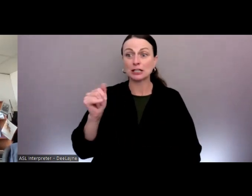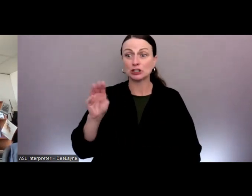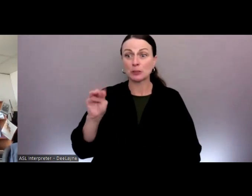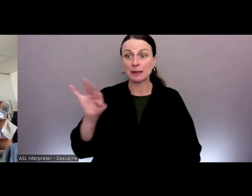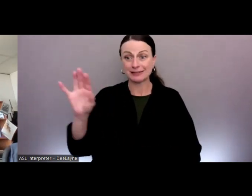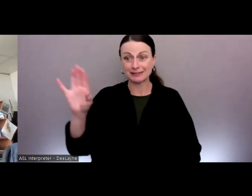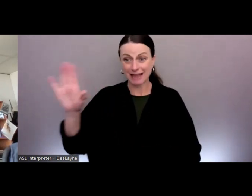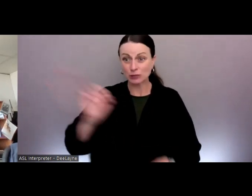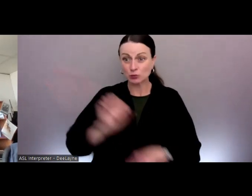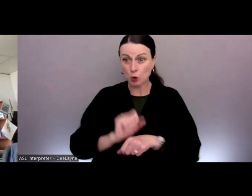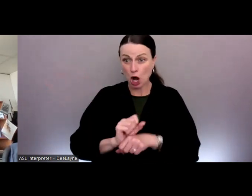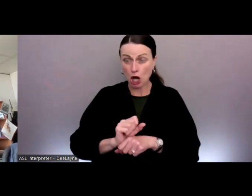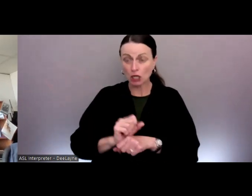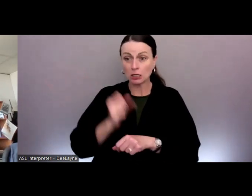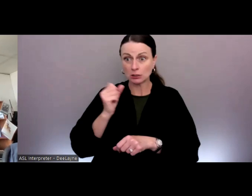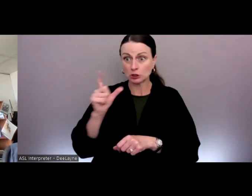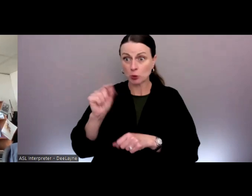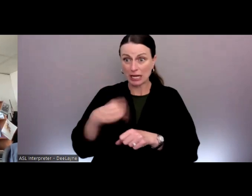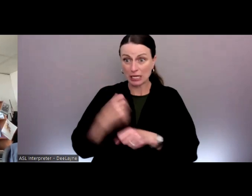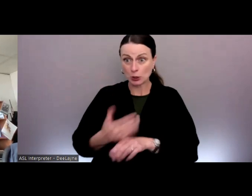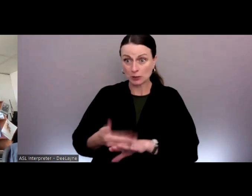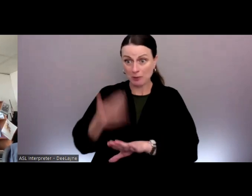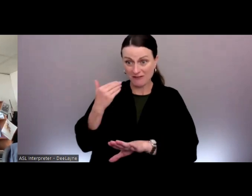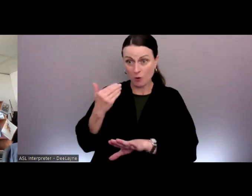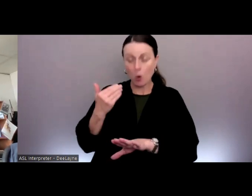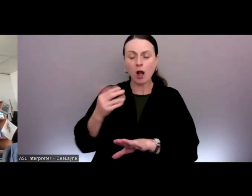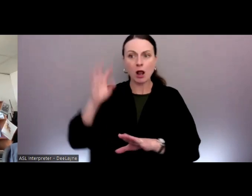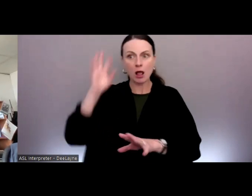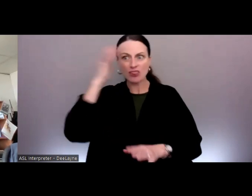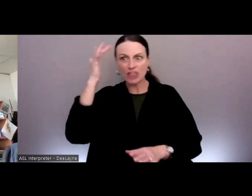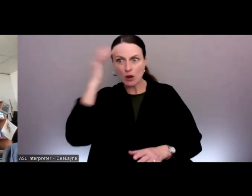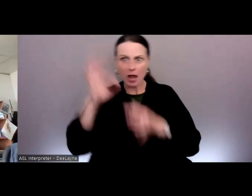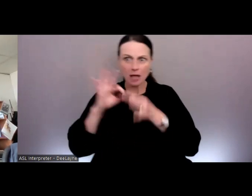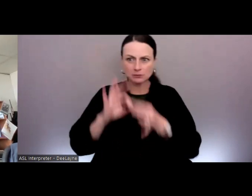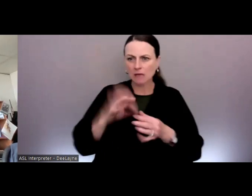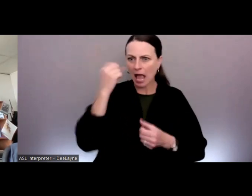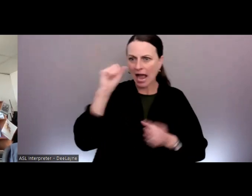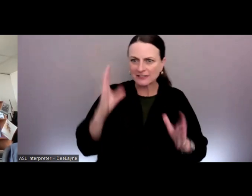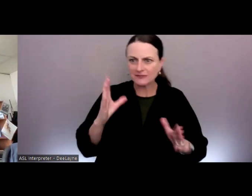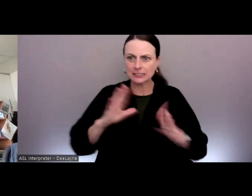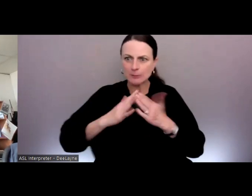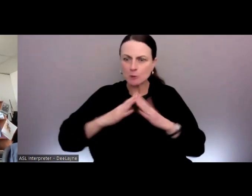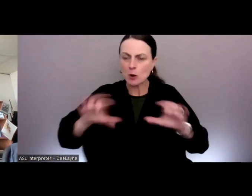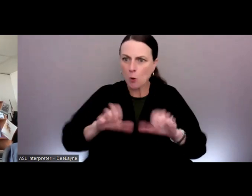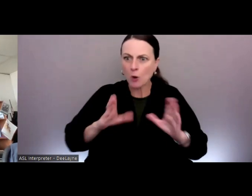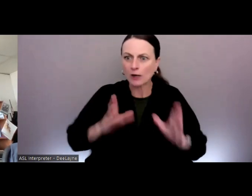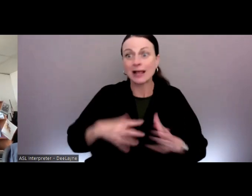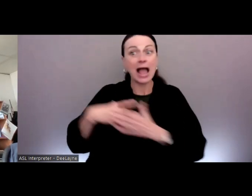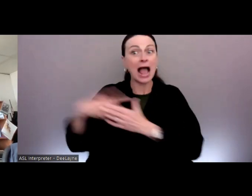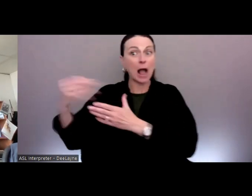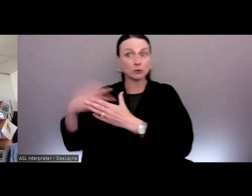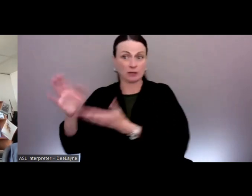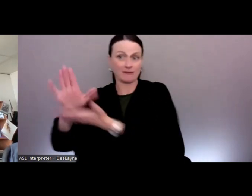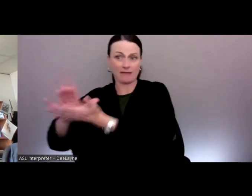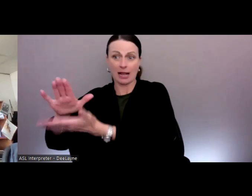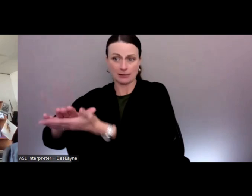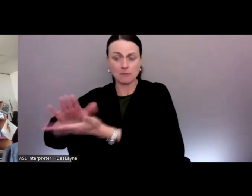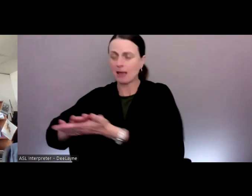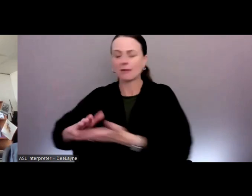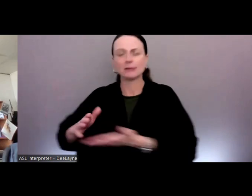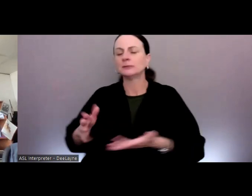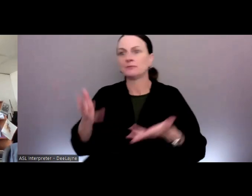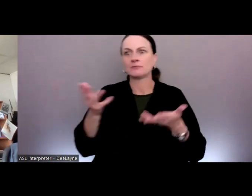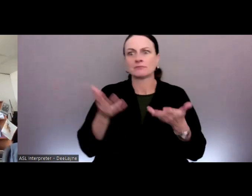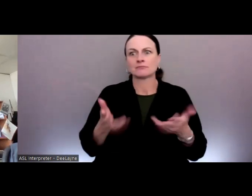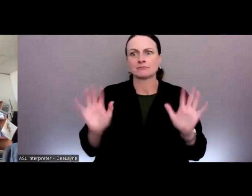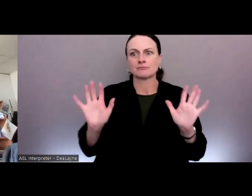that reflected the theorizing of activists and community organizers outside of academia had already